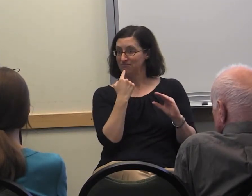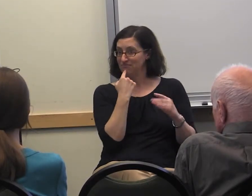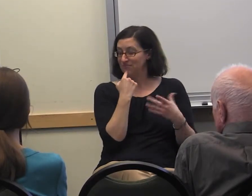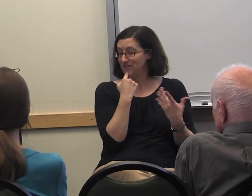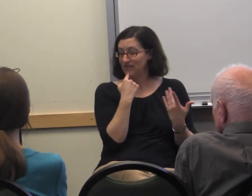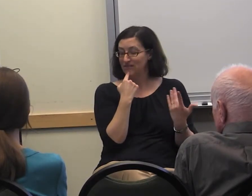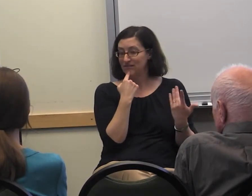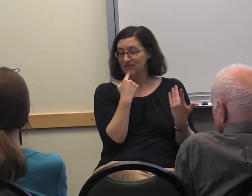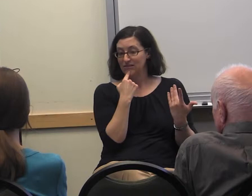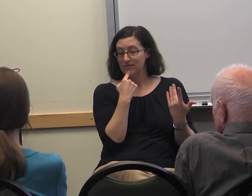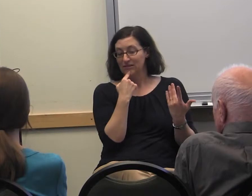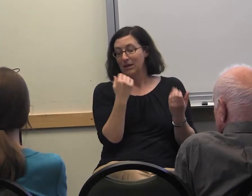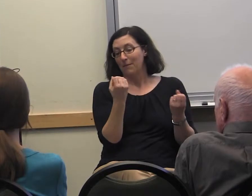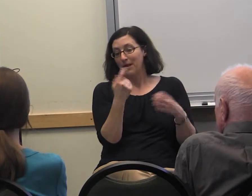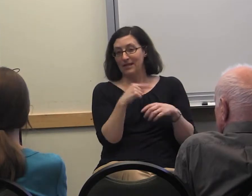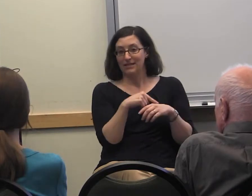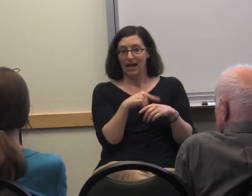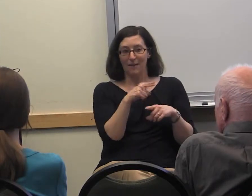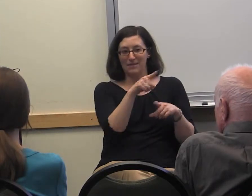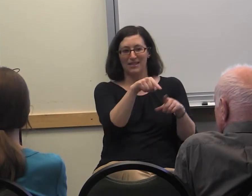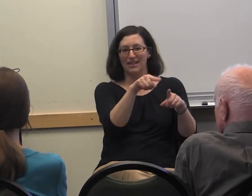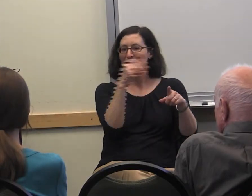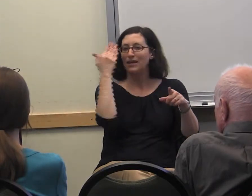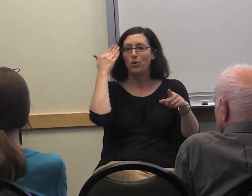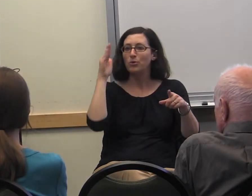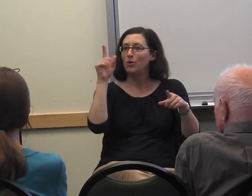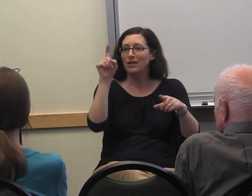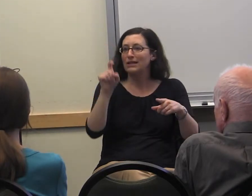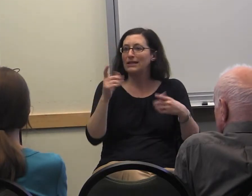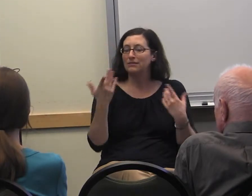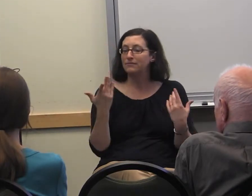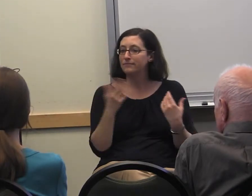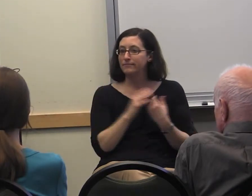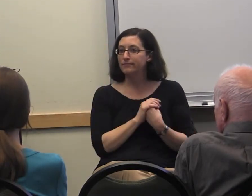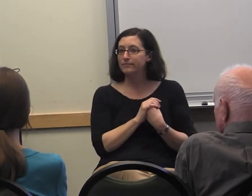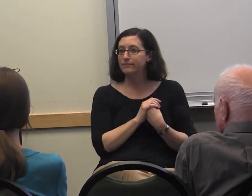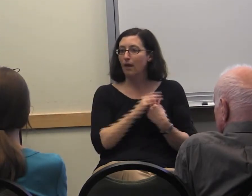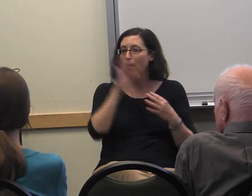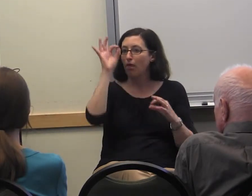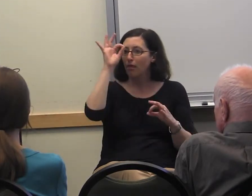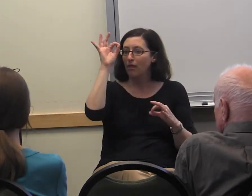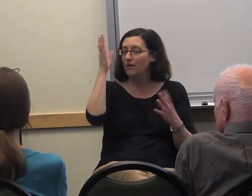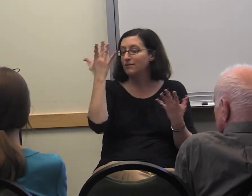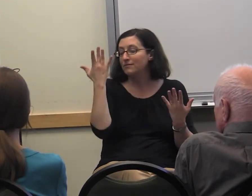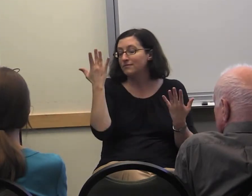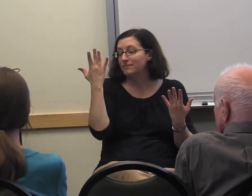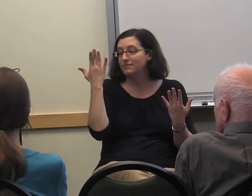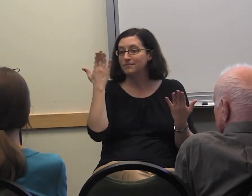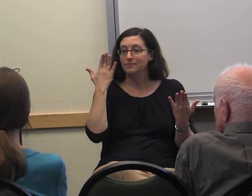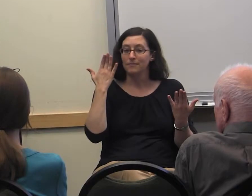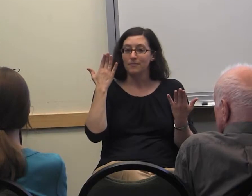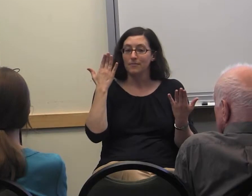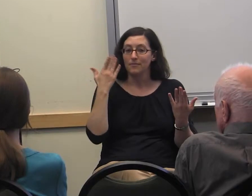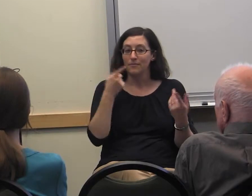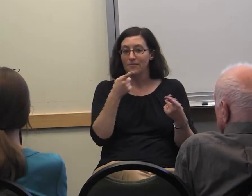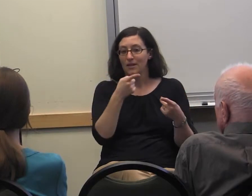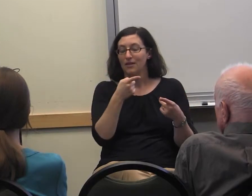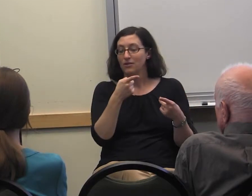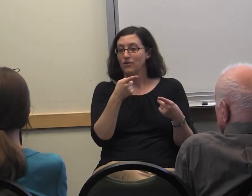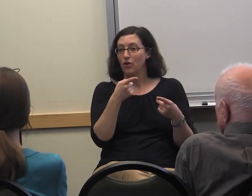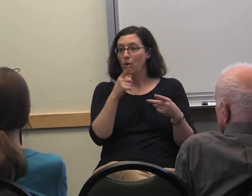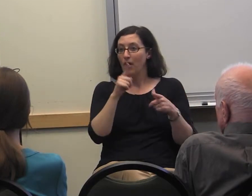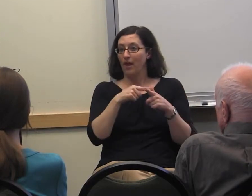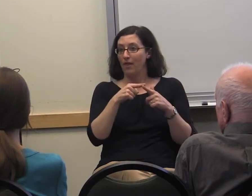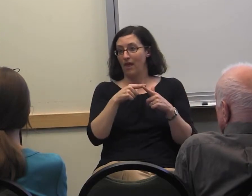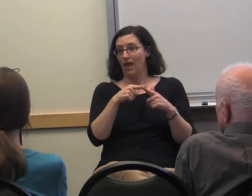a lot of times, it's just because they're not aware of the need, and because because she reached out to